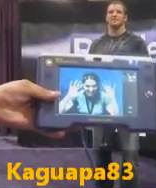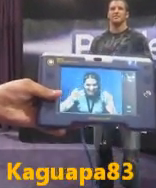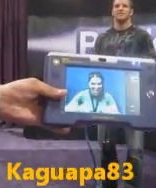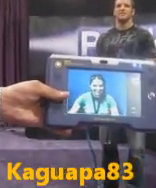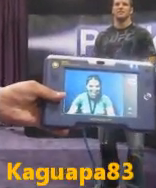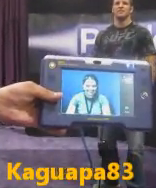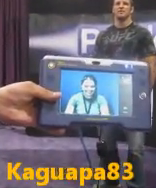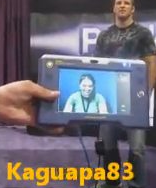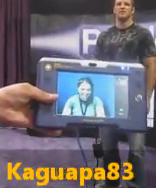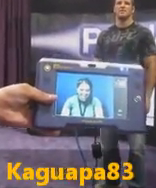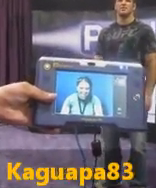Thank you.